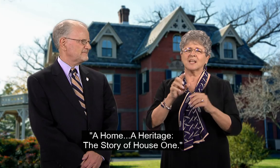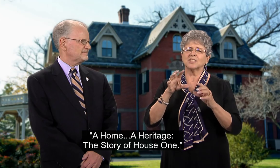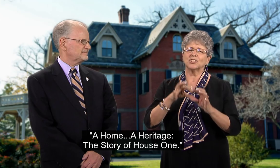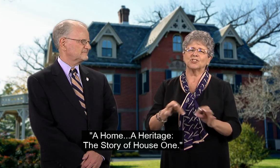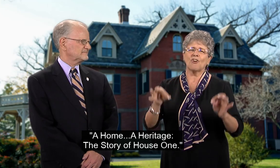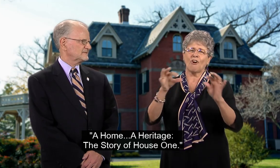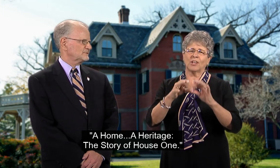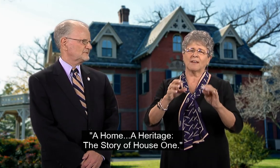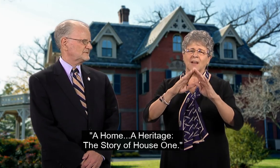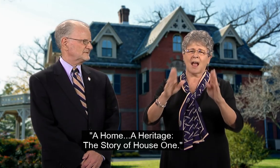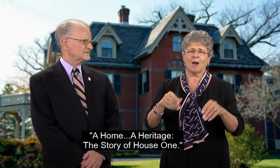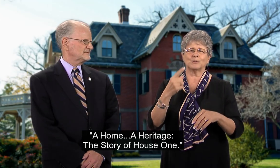story of House One.